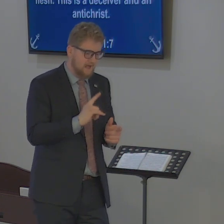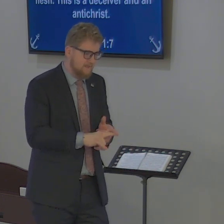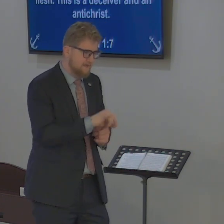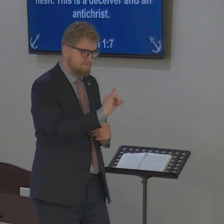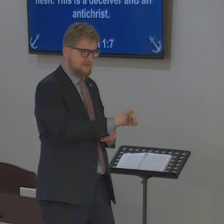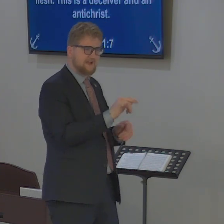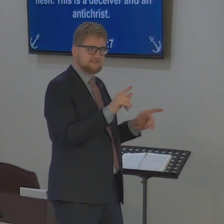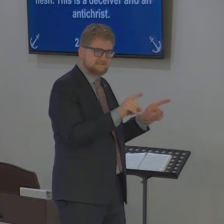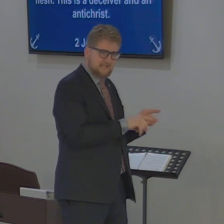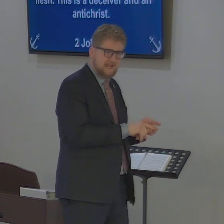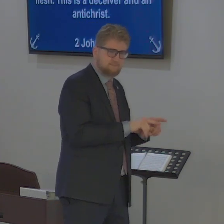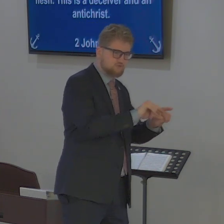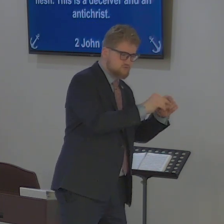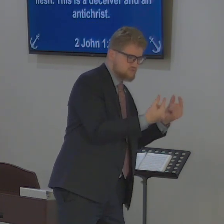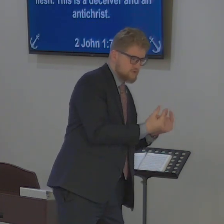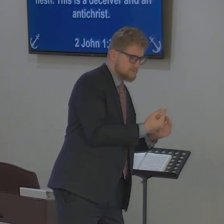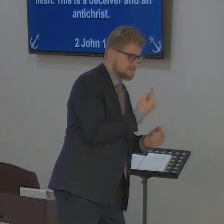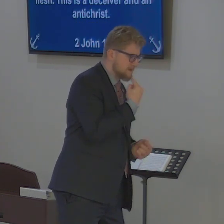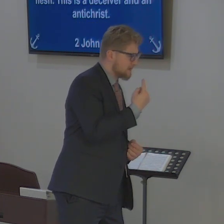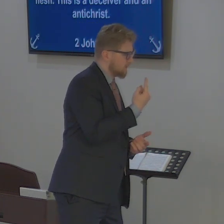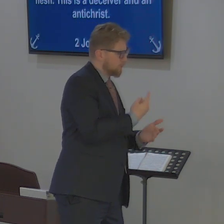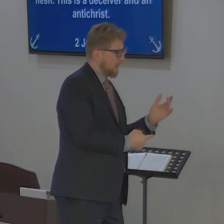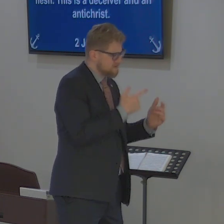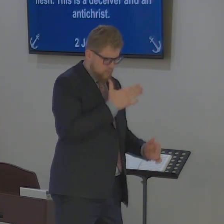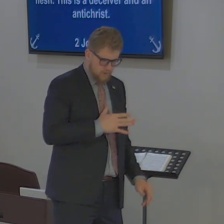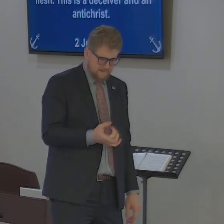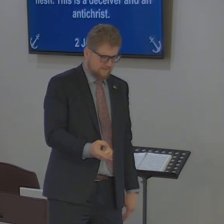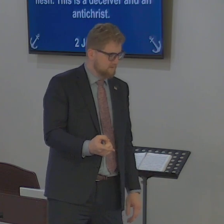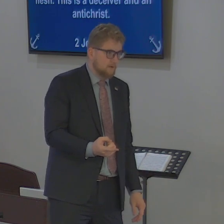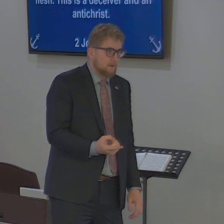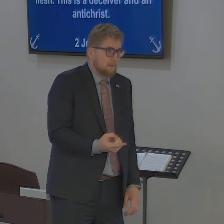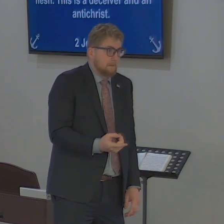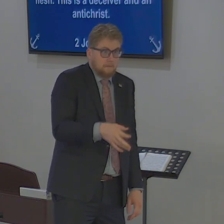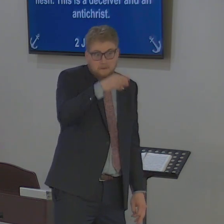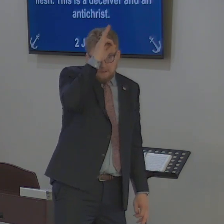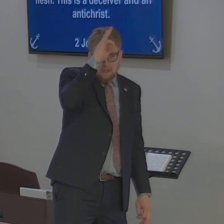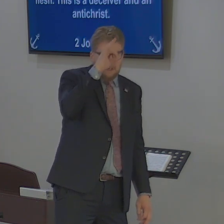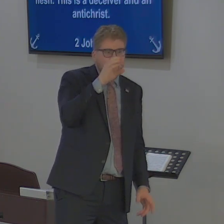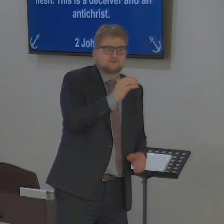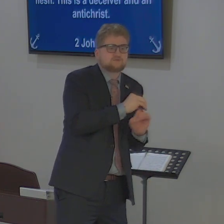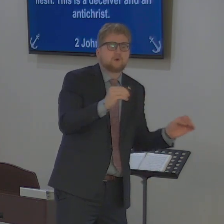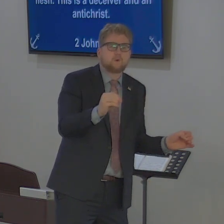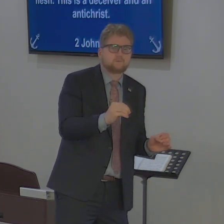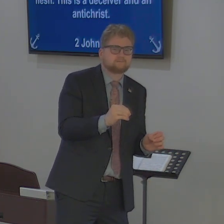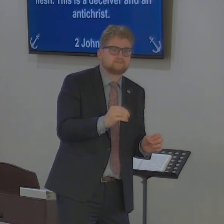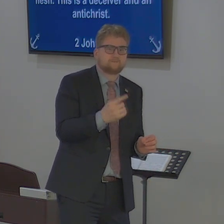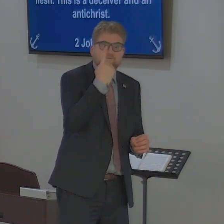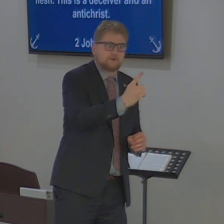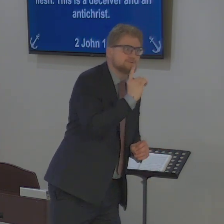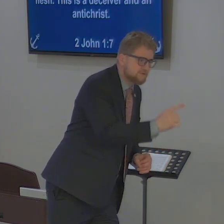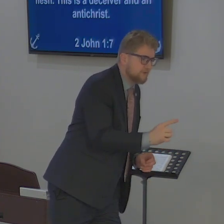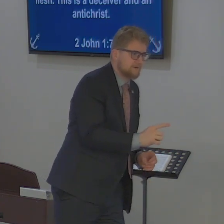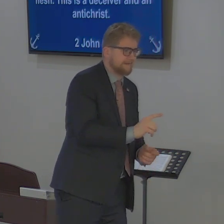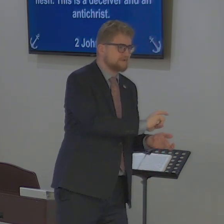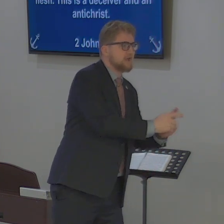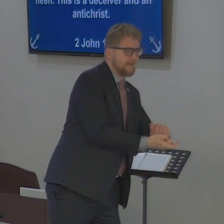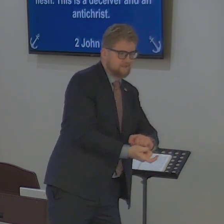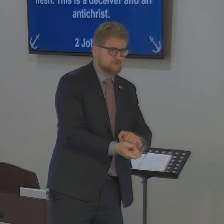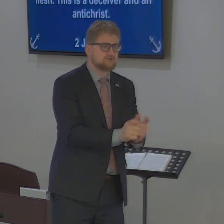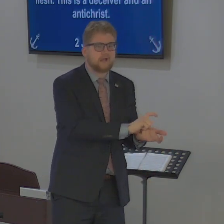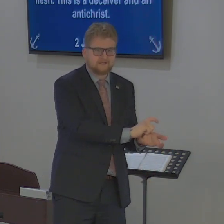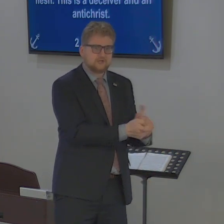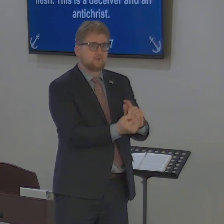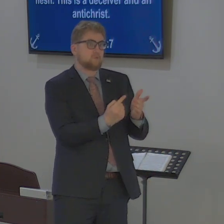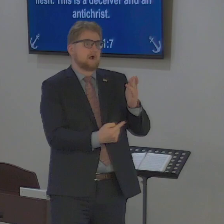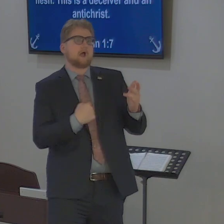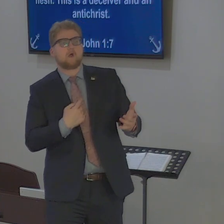They can't define what a woman is. You know what I mean? Because there's no relevant truth. They just change it to match what they want it to match. So that's why I